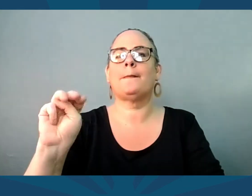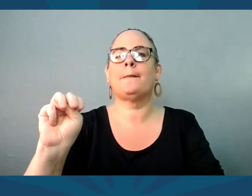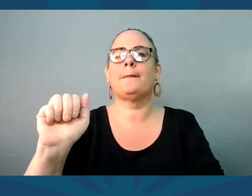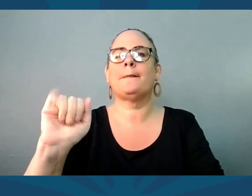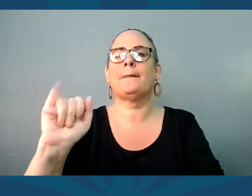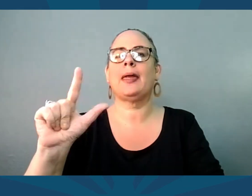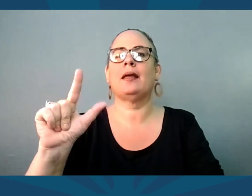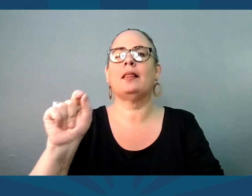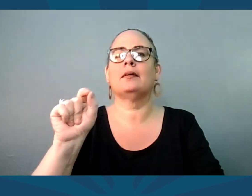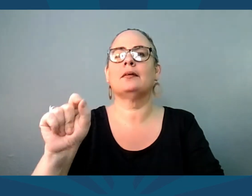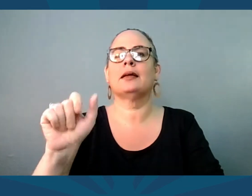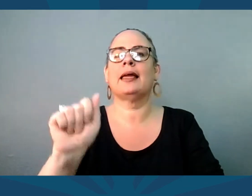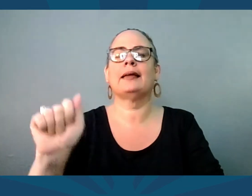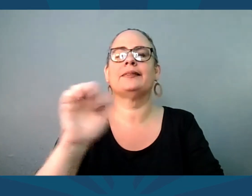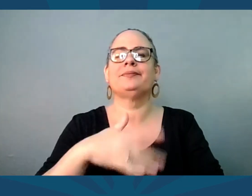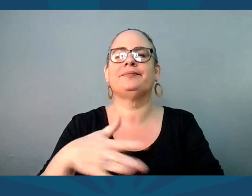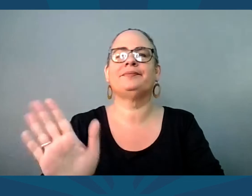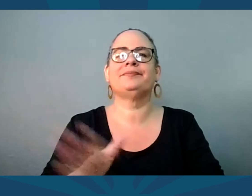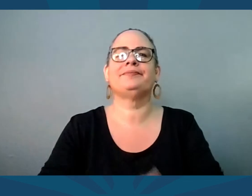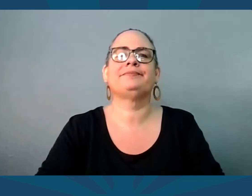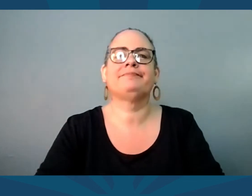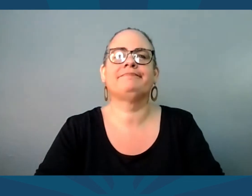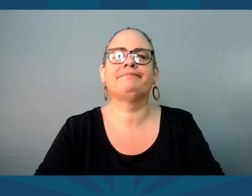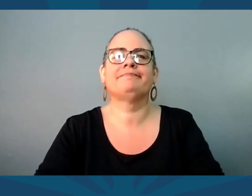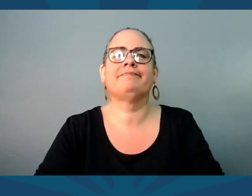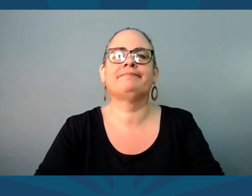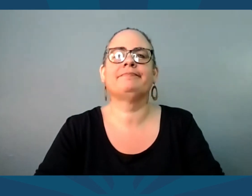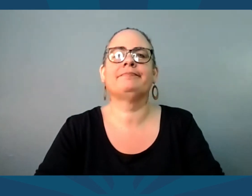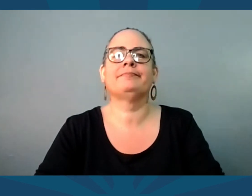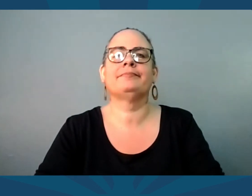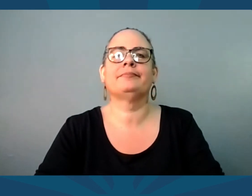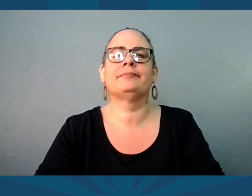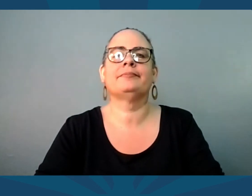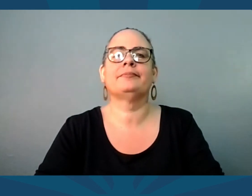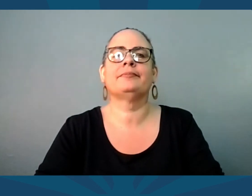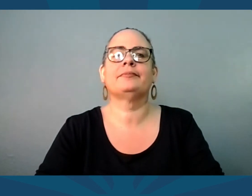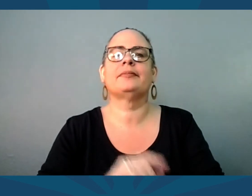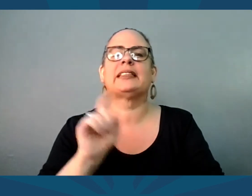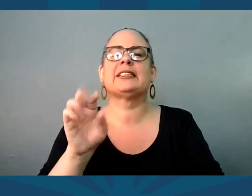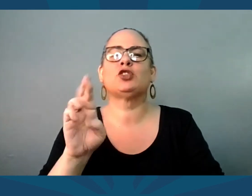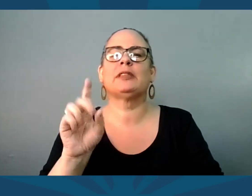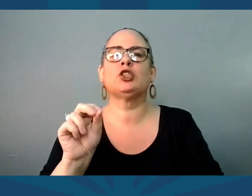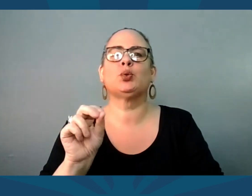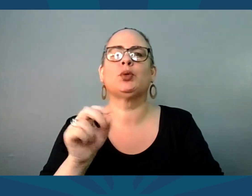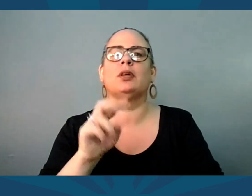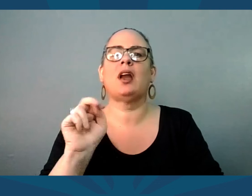Recorder webmail at Navajo County.